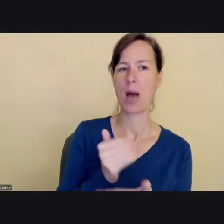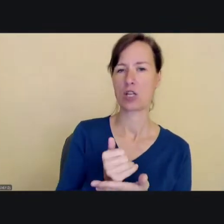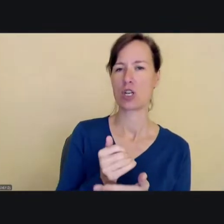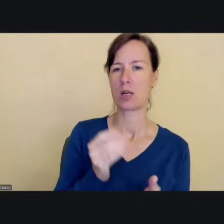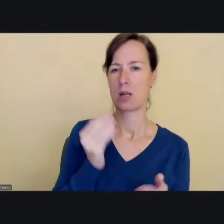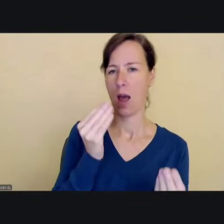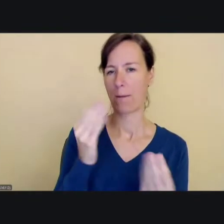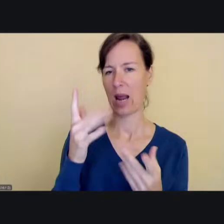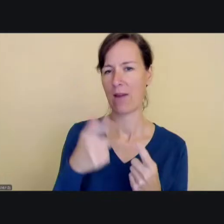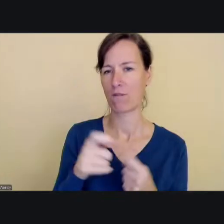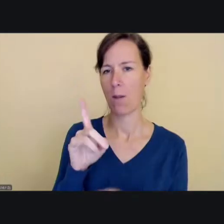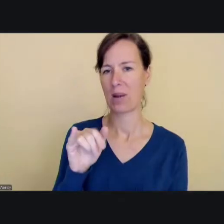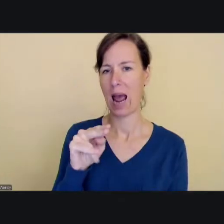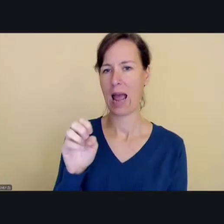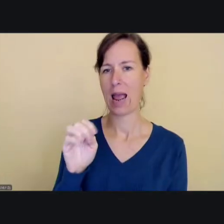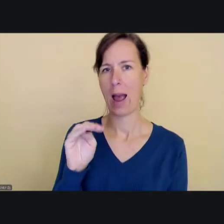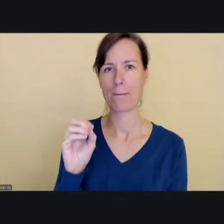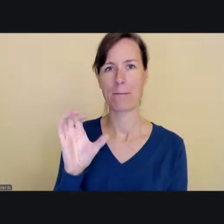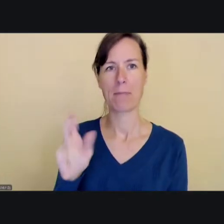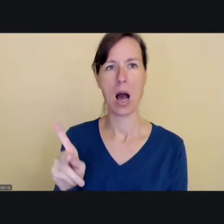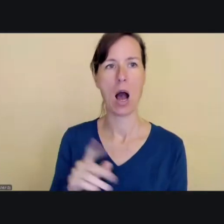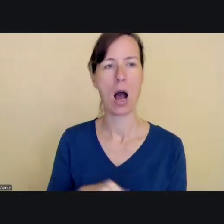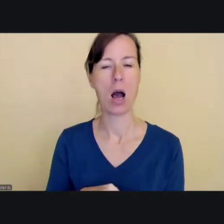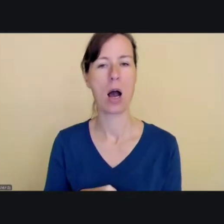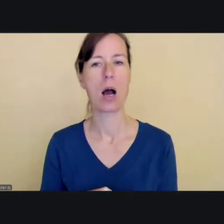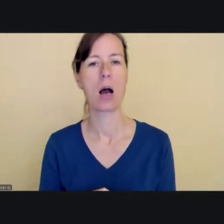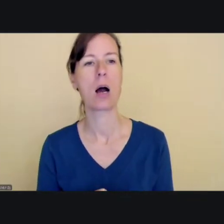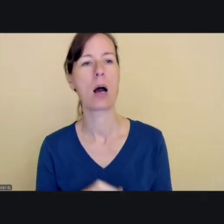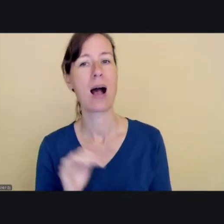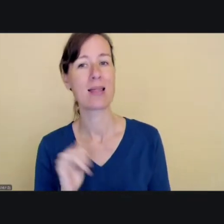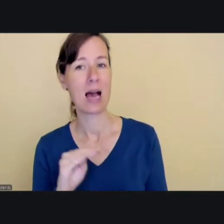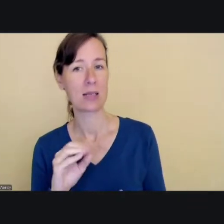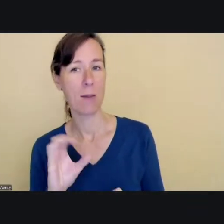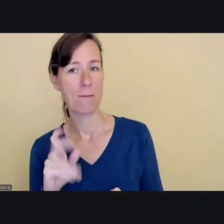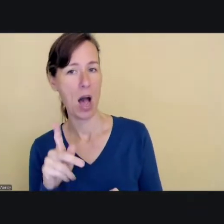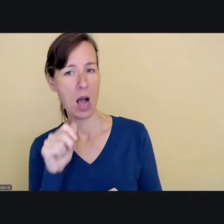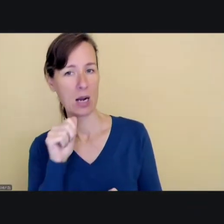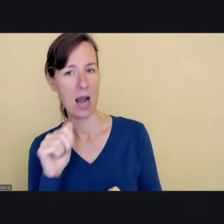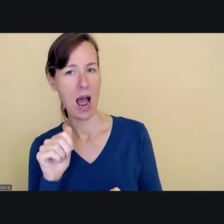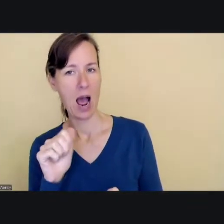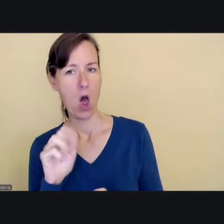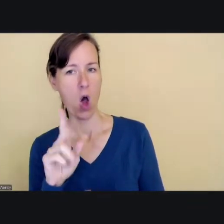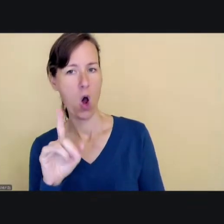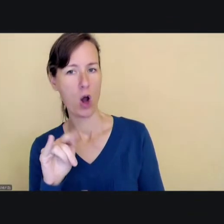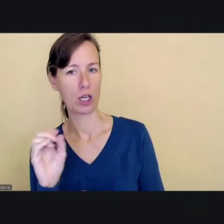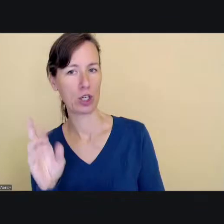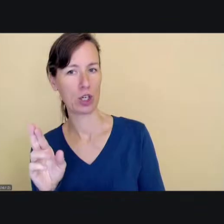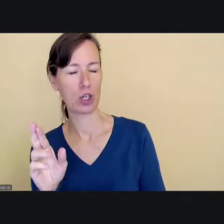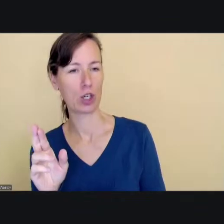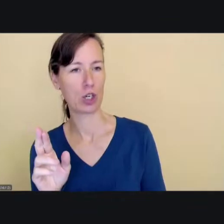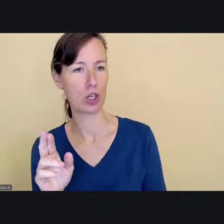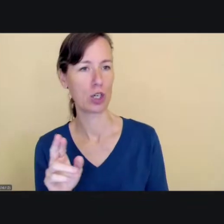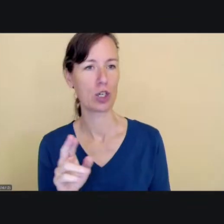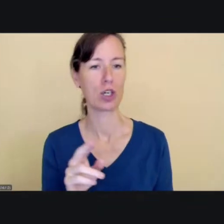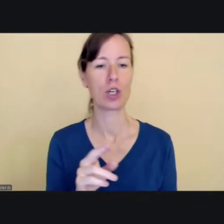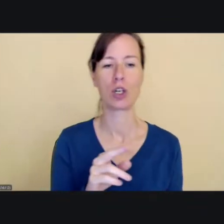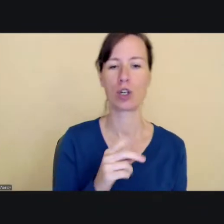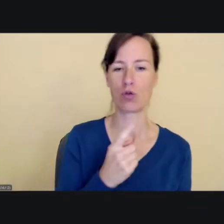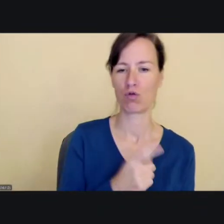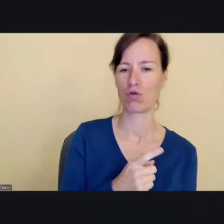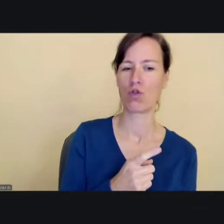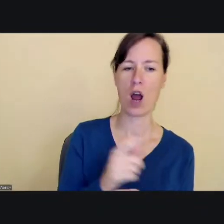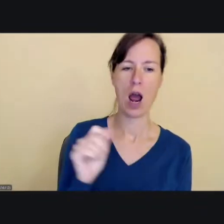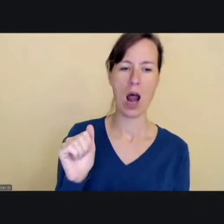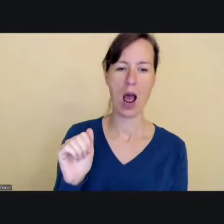Mock, not Mr. No. Not the auditor. I'm blanking on his name. Yeah, Bob Diss. Bob Diss, Mr.